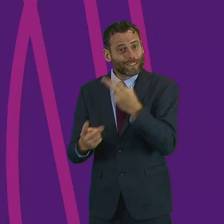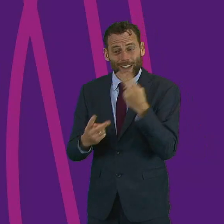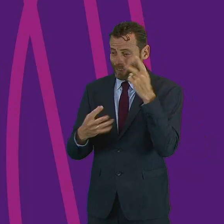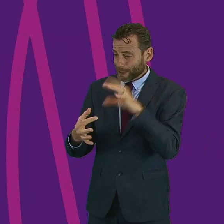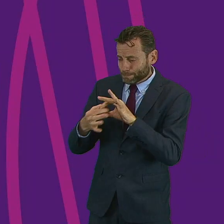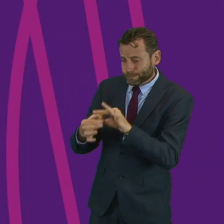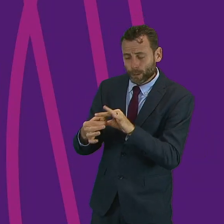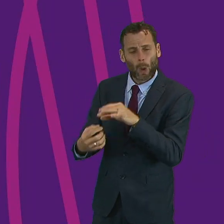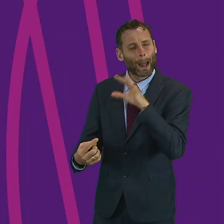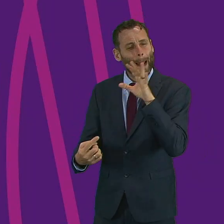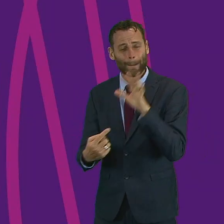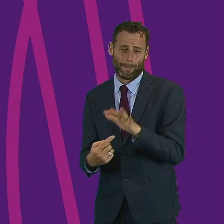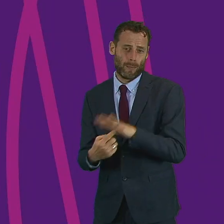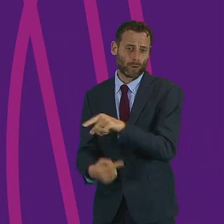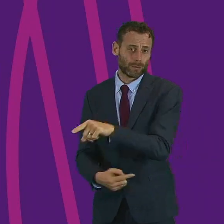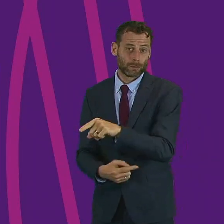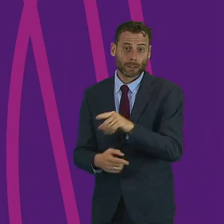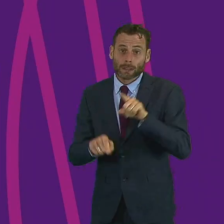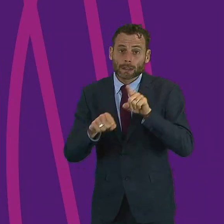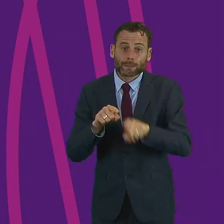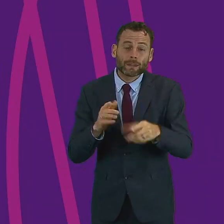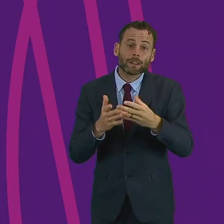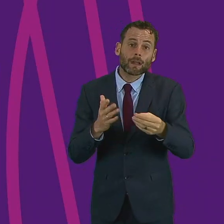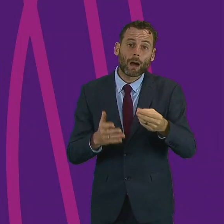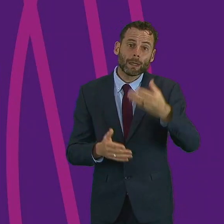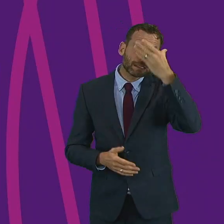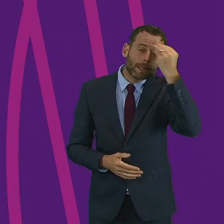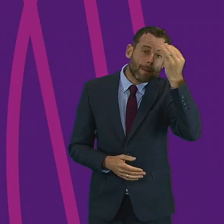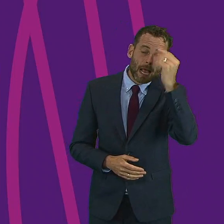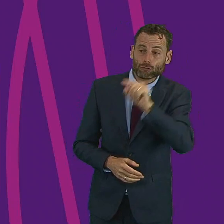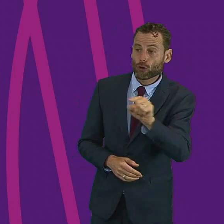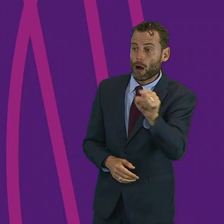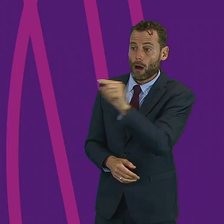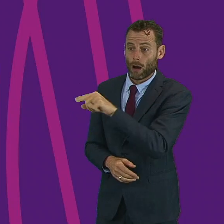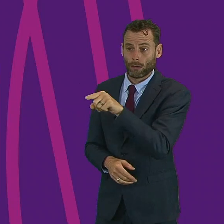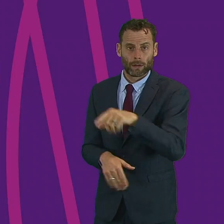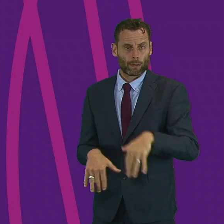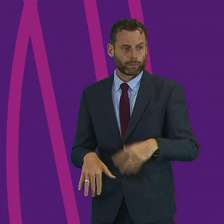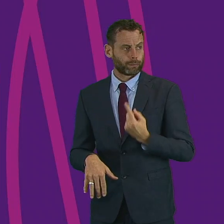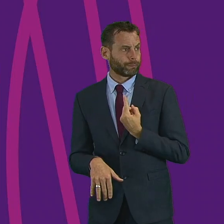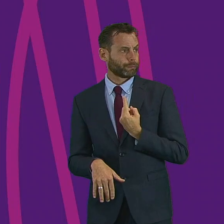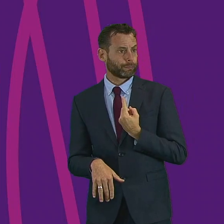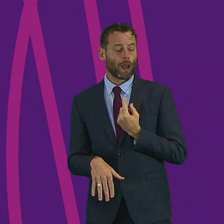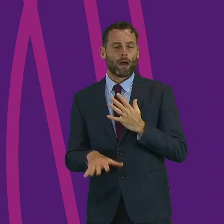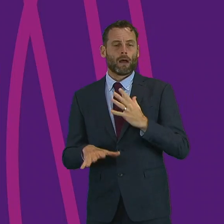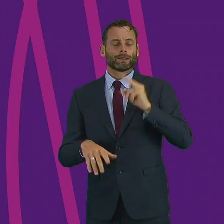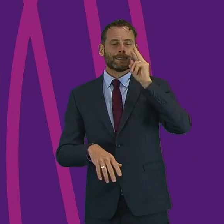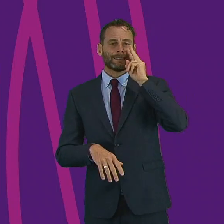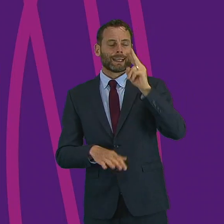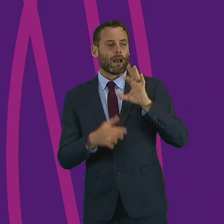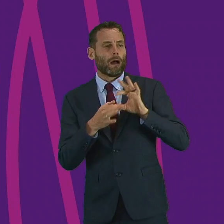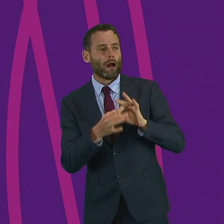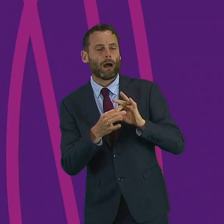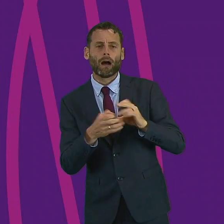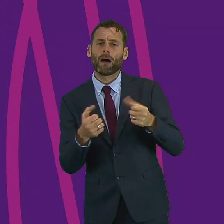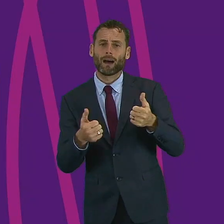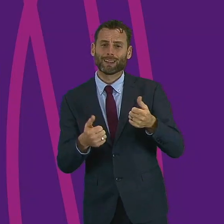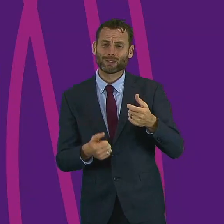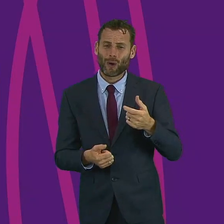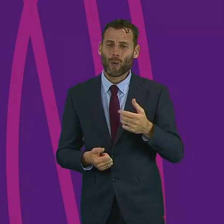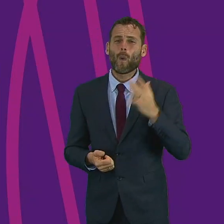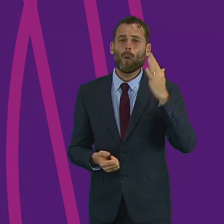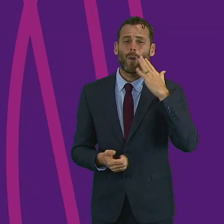ask Willie Rennie genuinely, in terms of the tone of this, and these questions are absolutely legitimate, but the tone that suggests